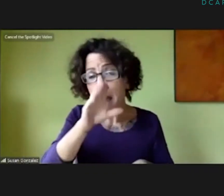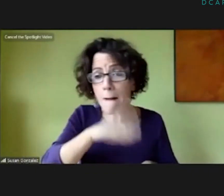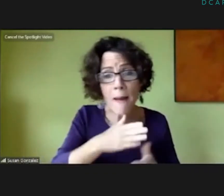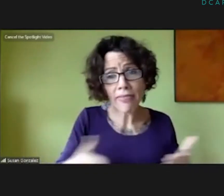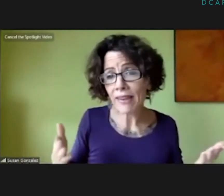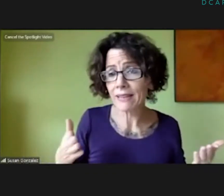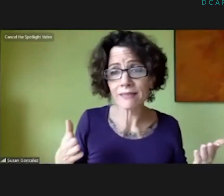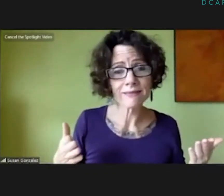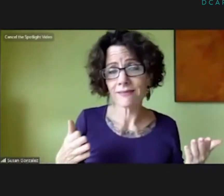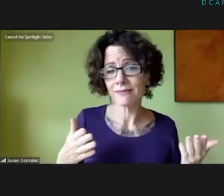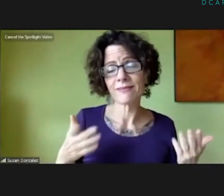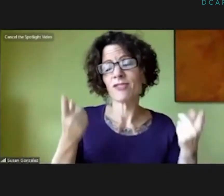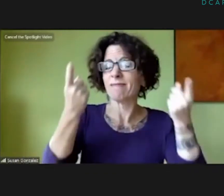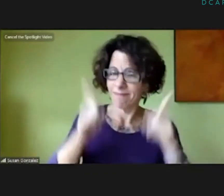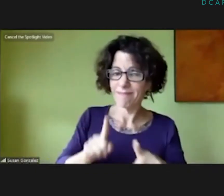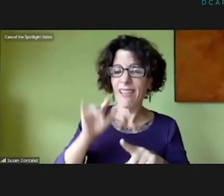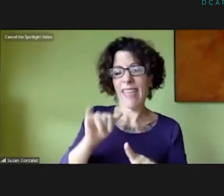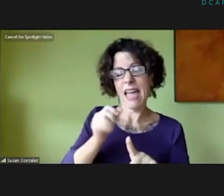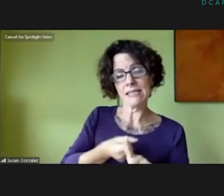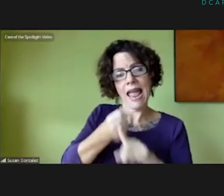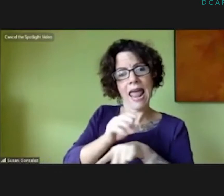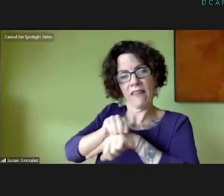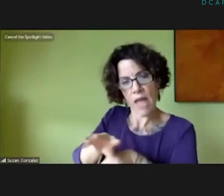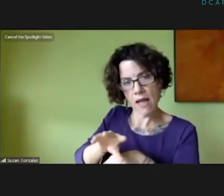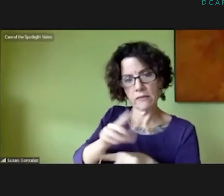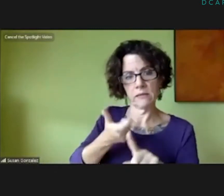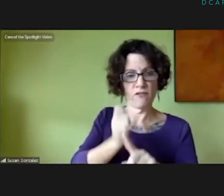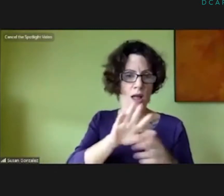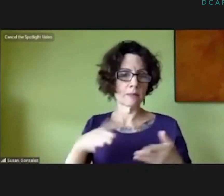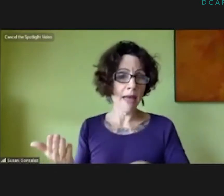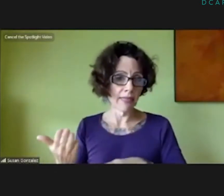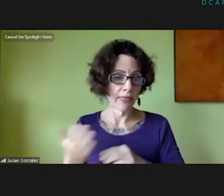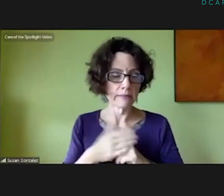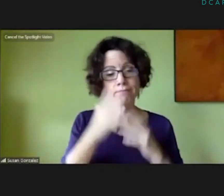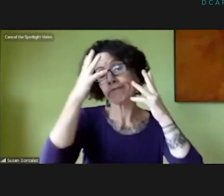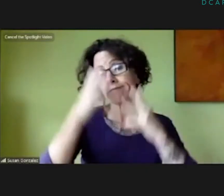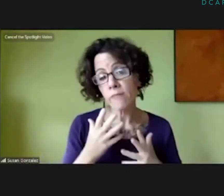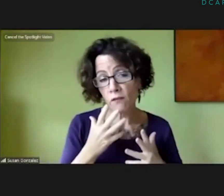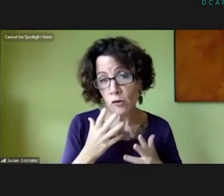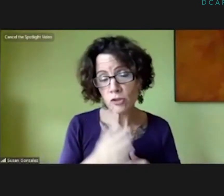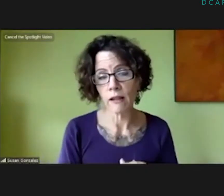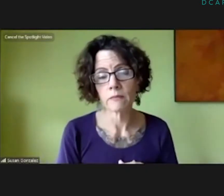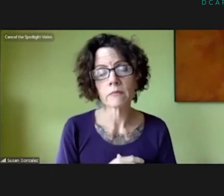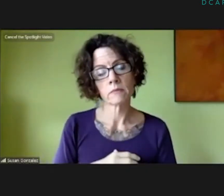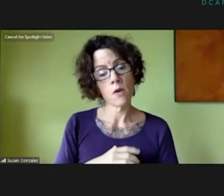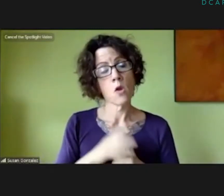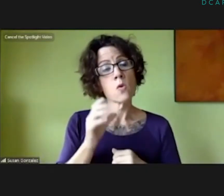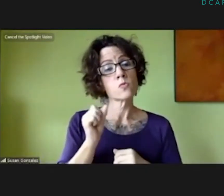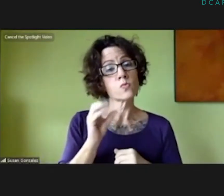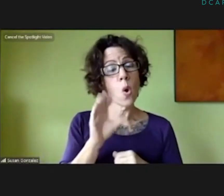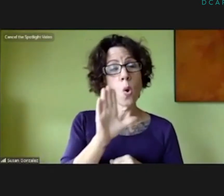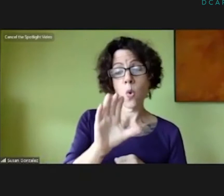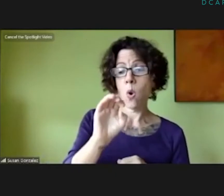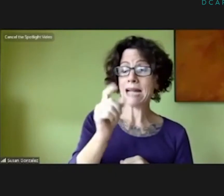it triggers arguments and bickering and people saying, that's mine, no, that's mine. It happens all the time. It's not a bad thing.